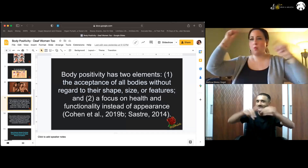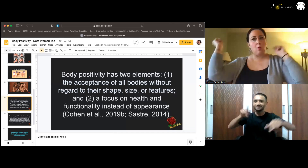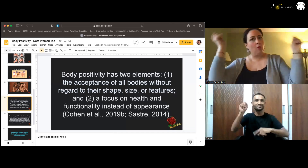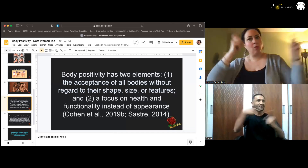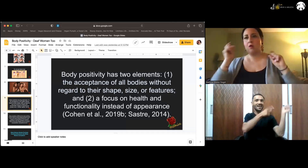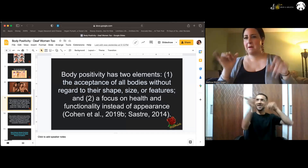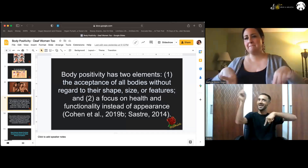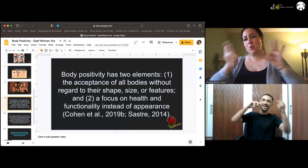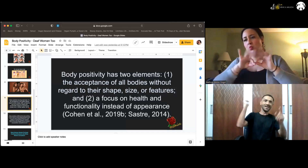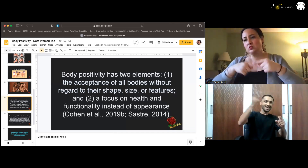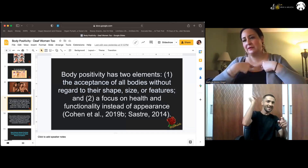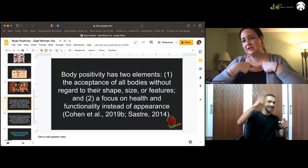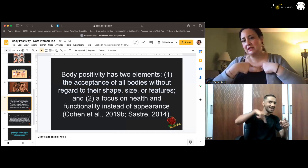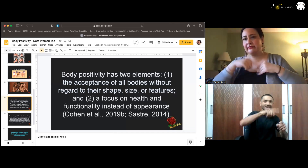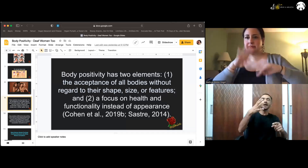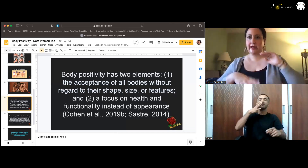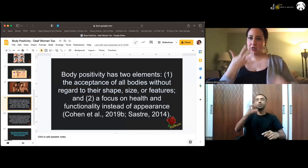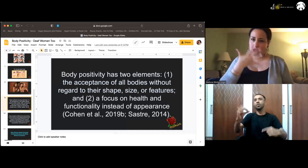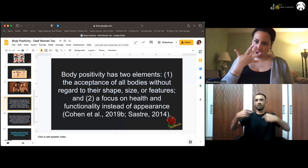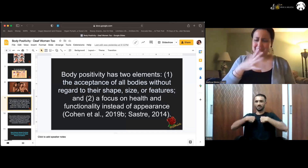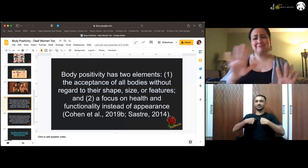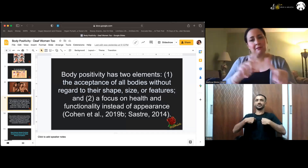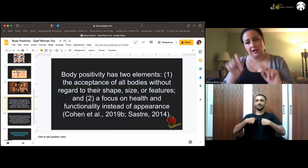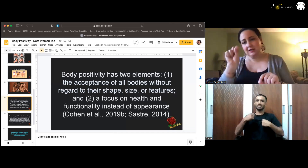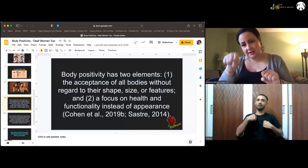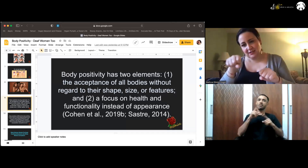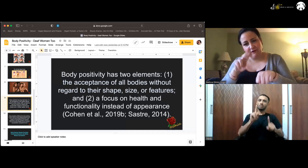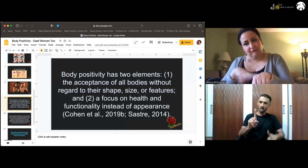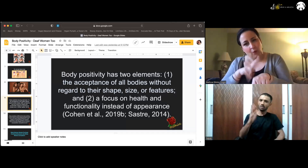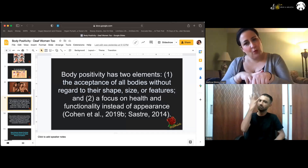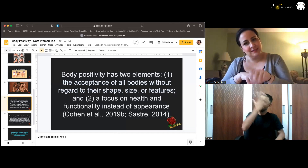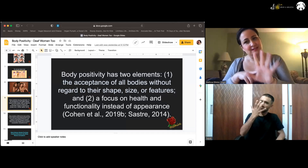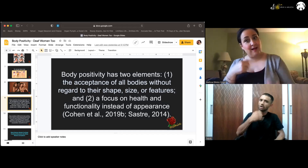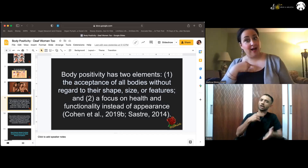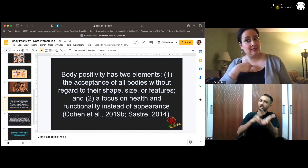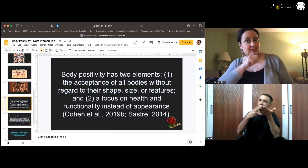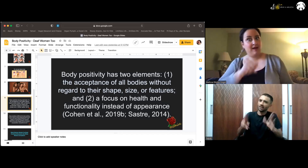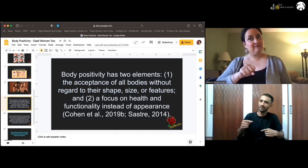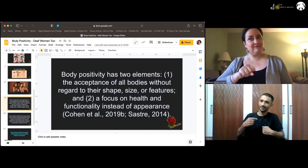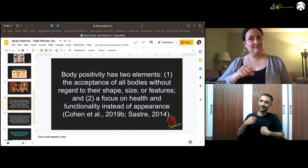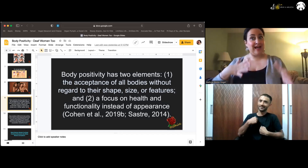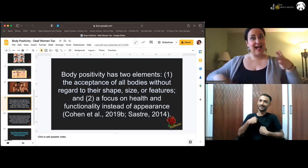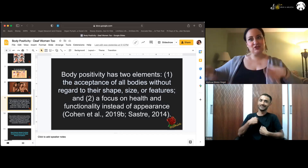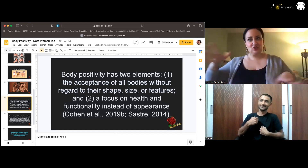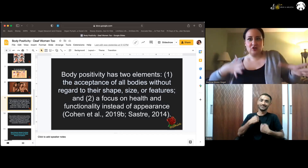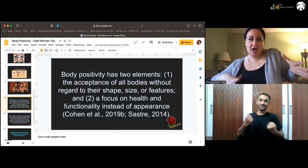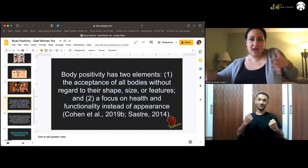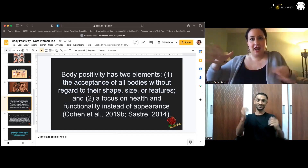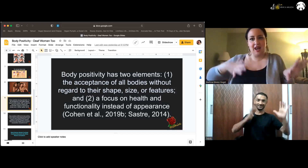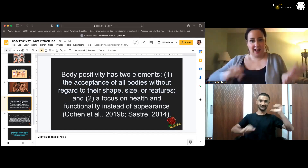whatever I wanted to do. I wanted to roam somewhere, I wanted to visit a few people. So that's my natural